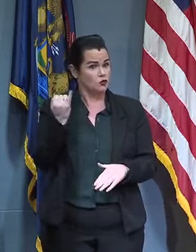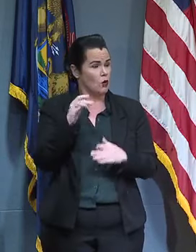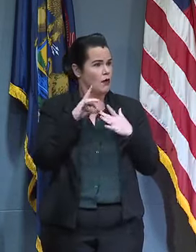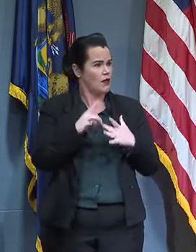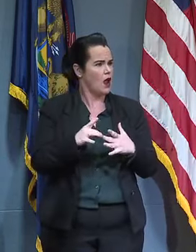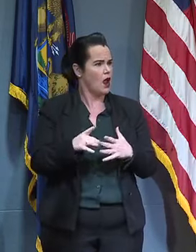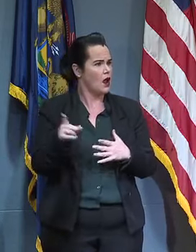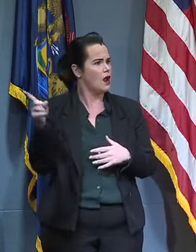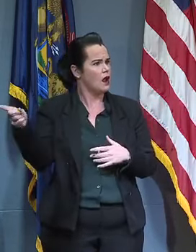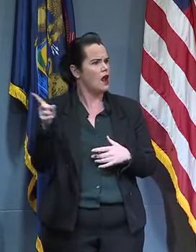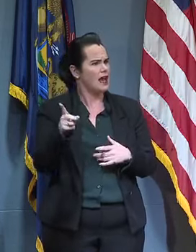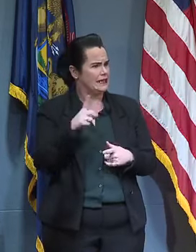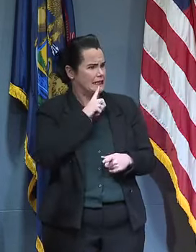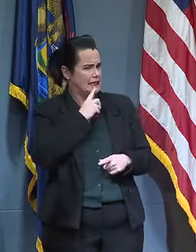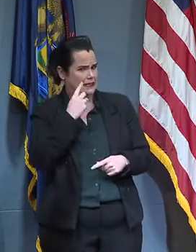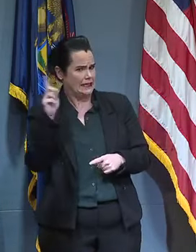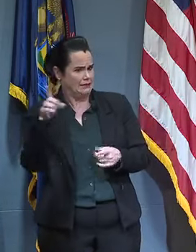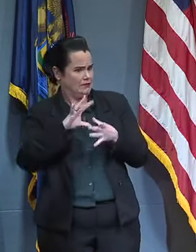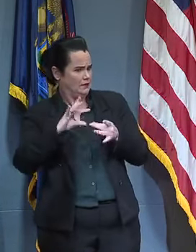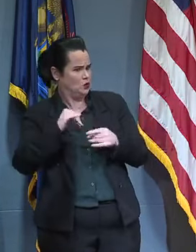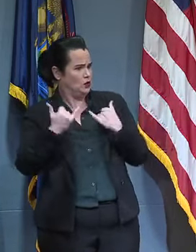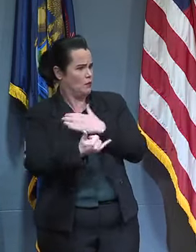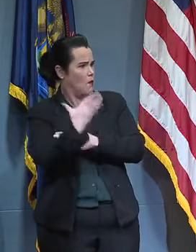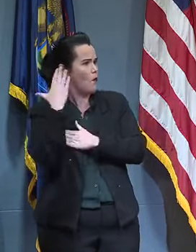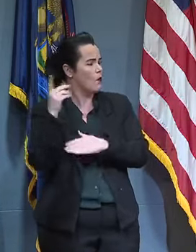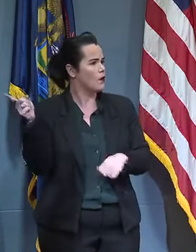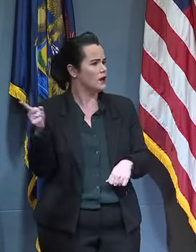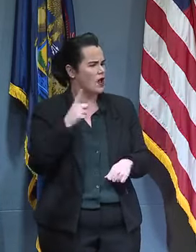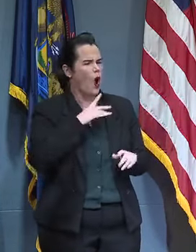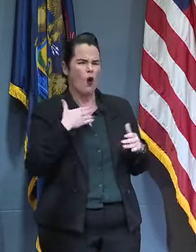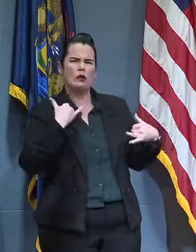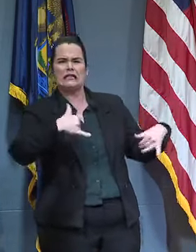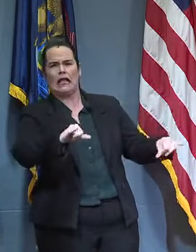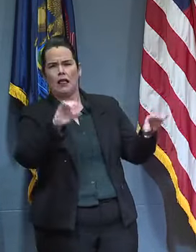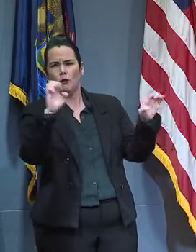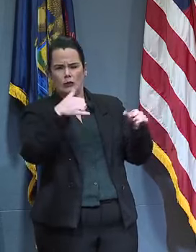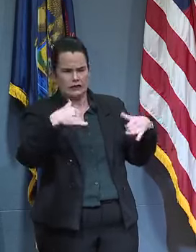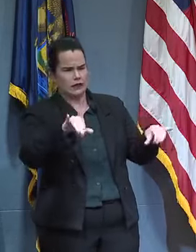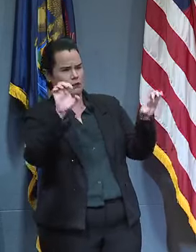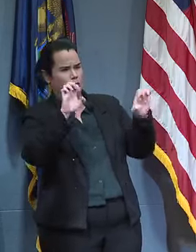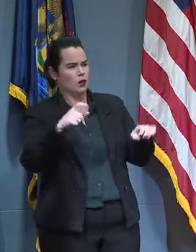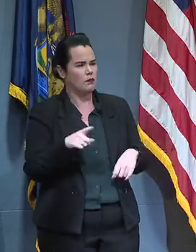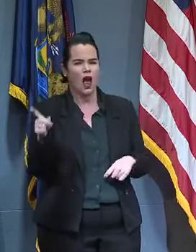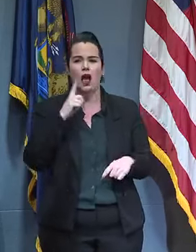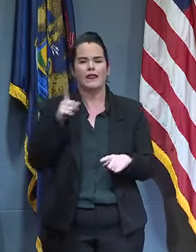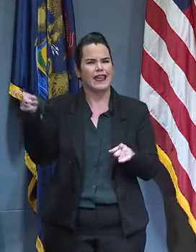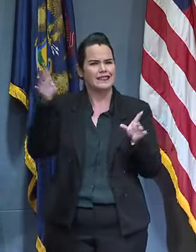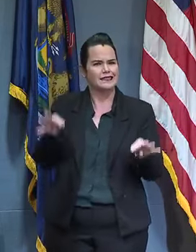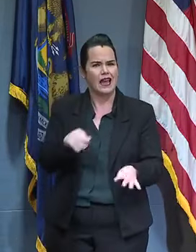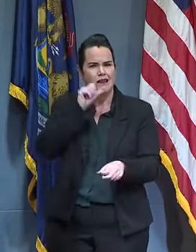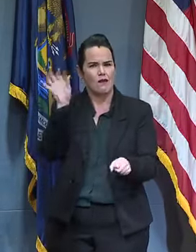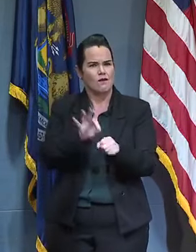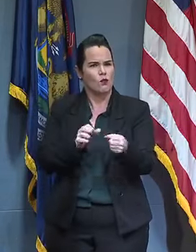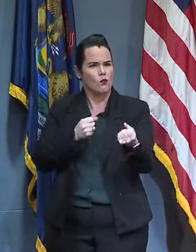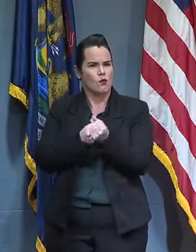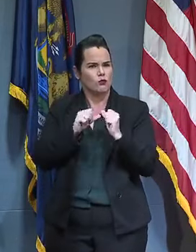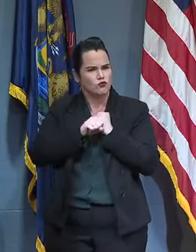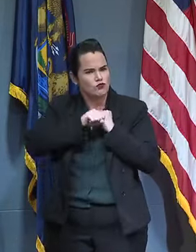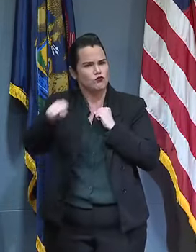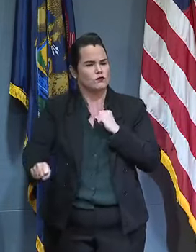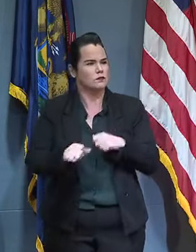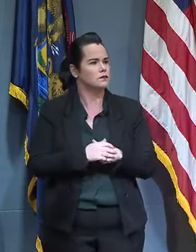still in a state of emergency. But they chose not to extend it. Number two, the action that they did take